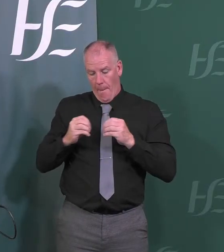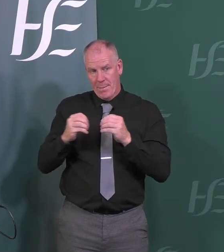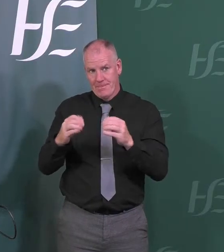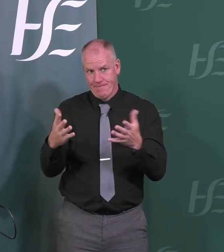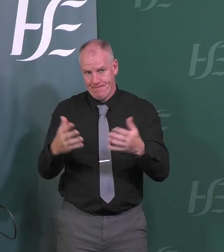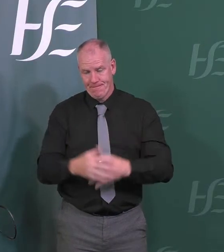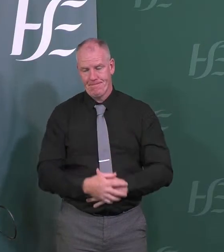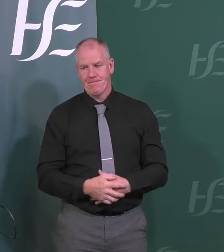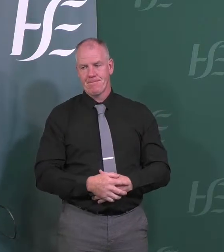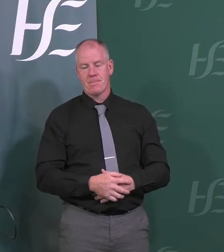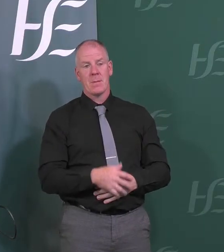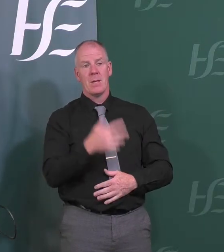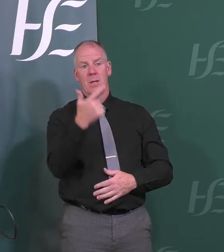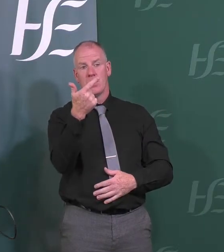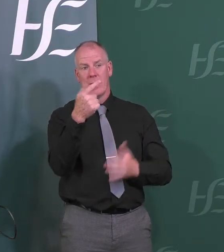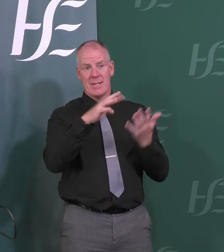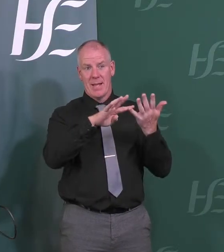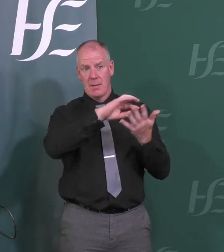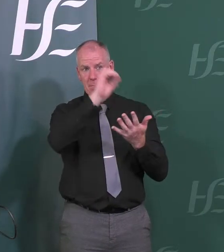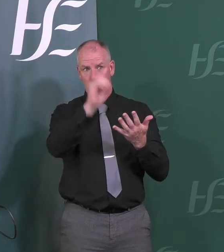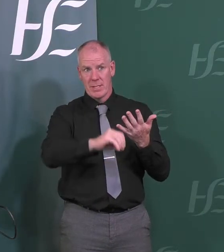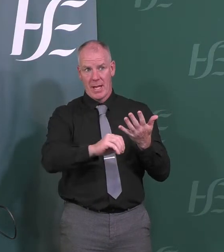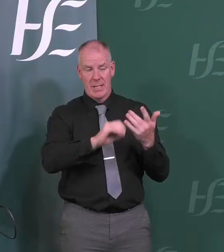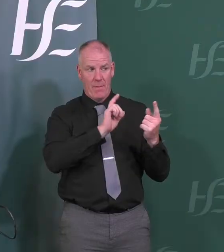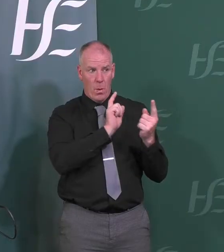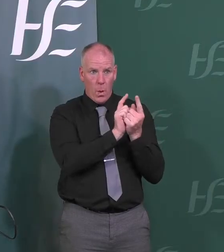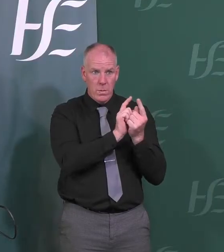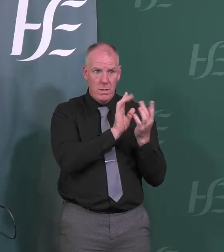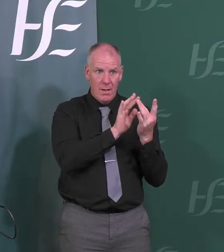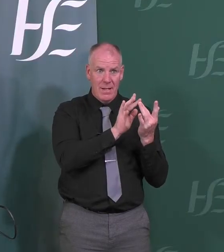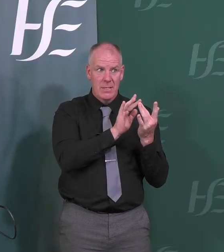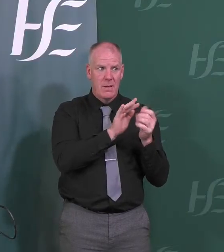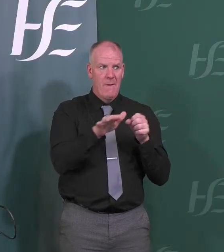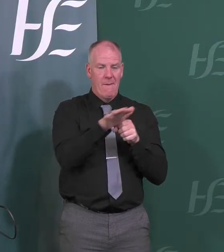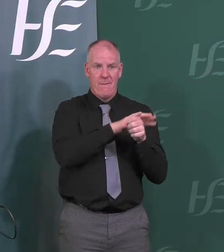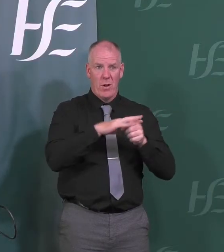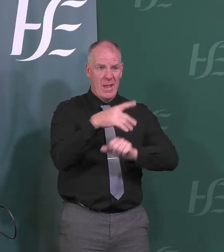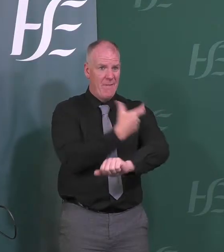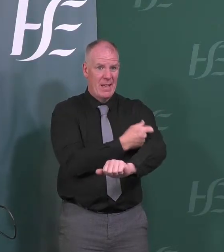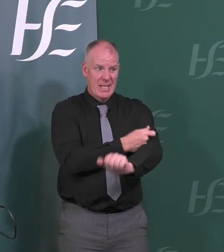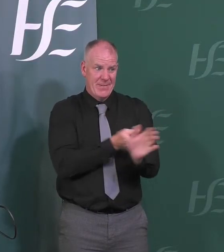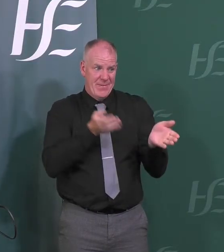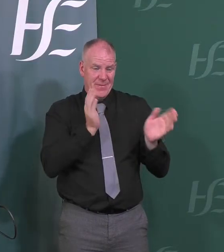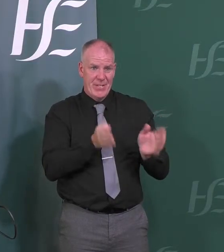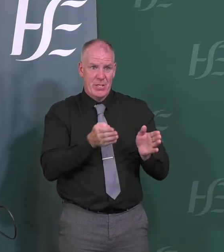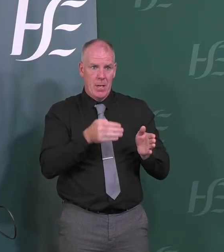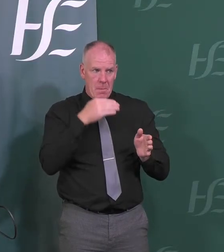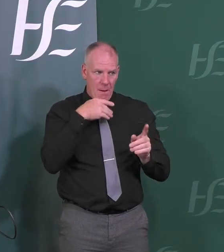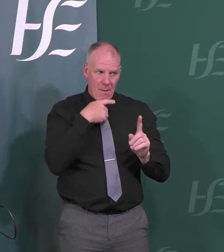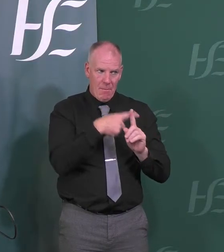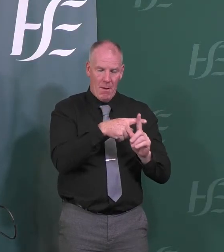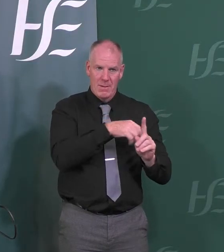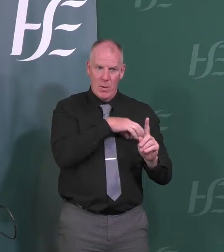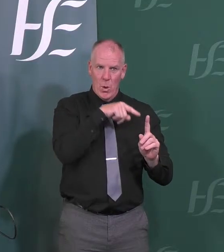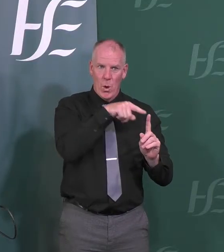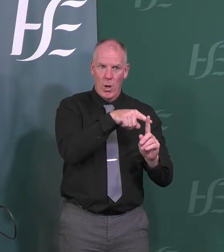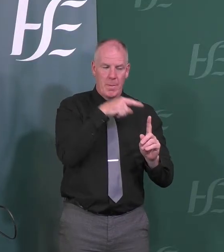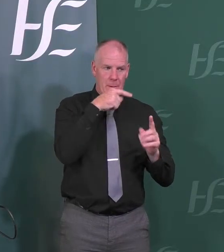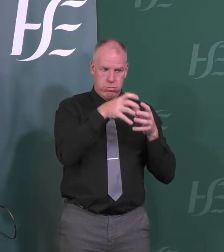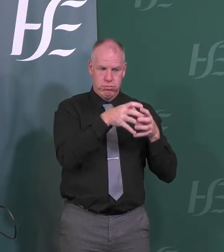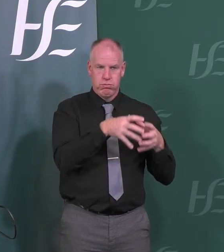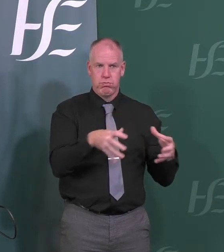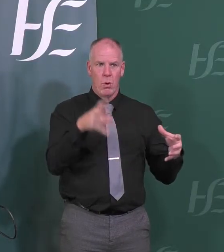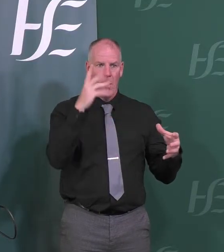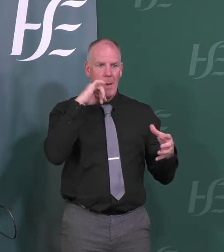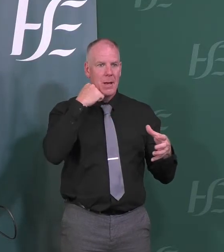Over 29% though of close contacts are now fully vaccinated. And this is a positive trend. This has continued to move up